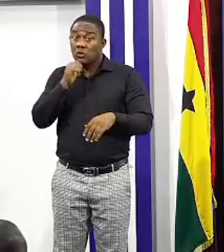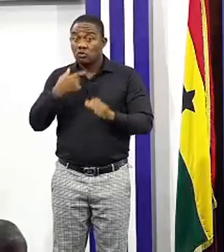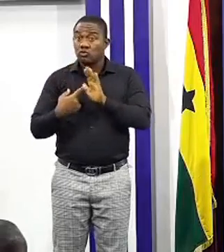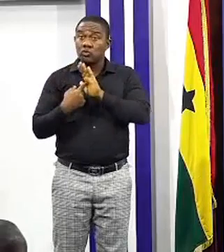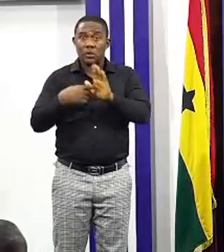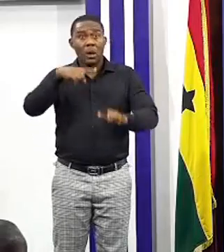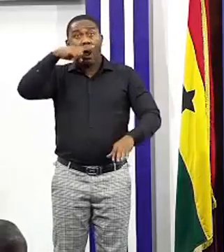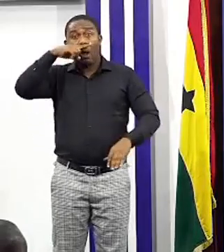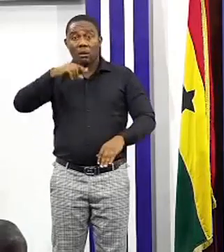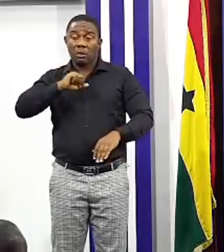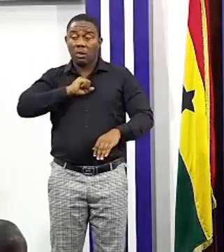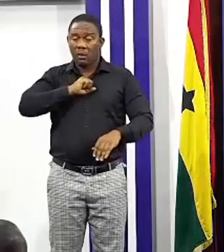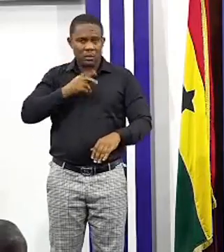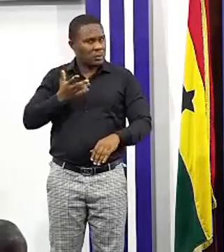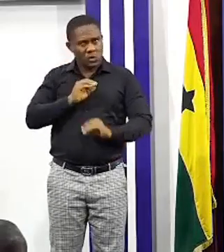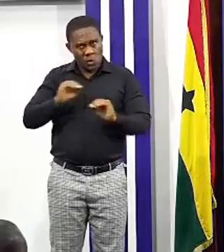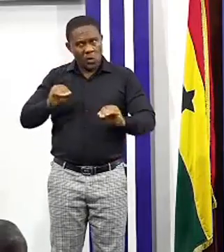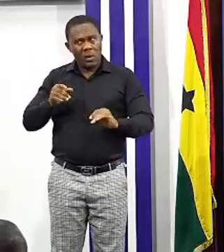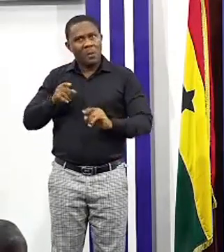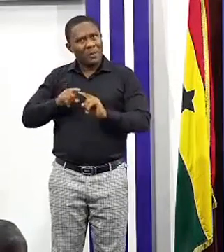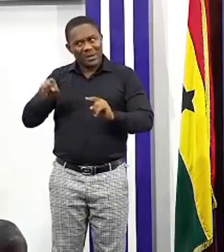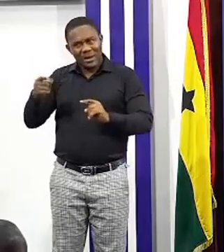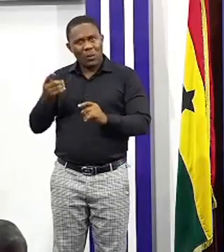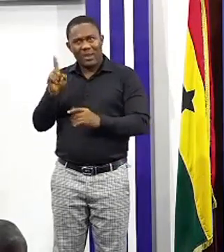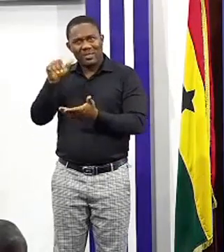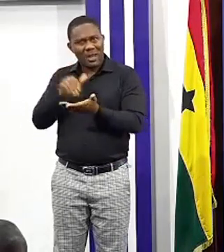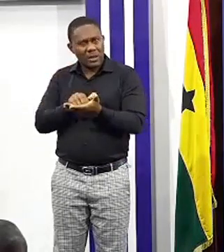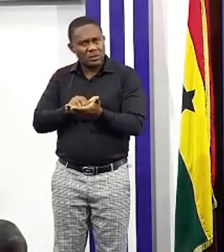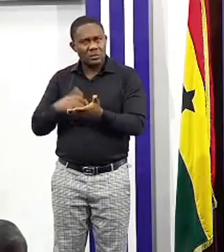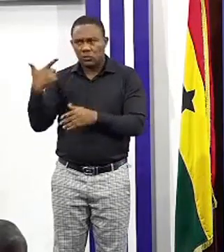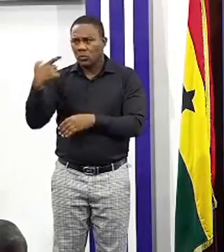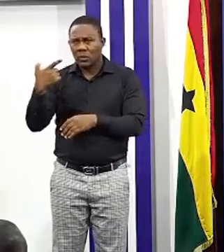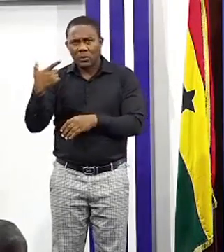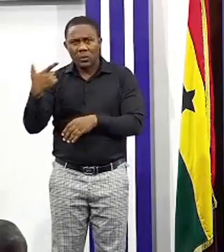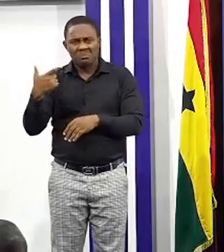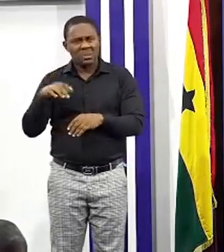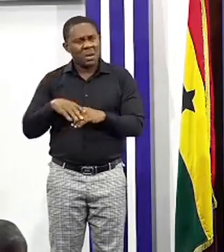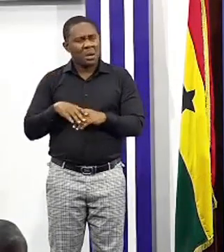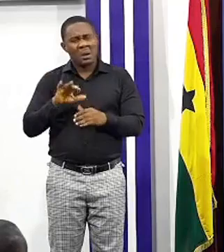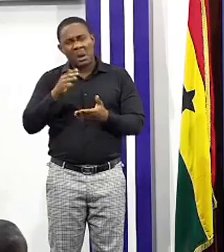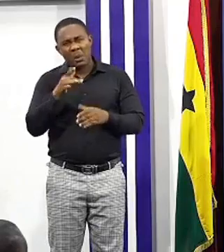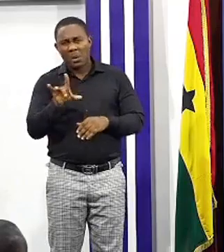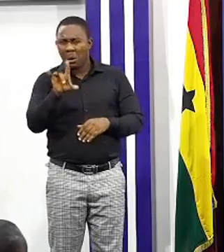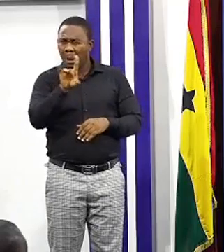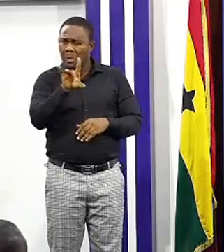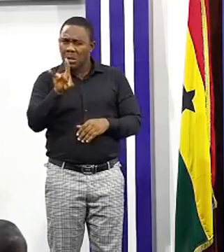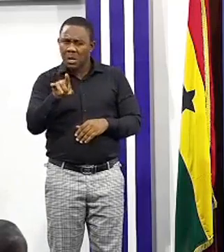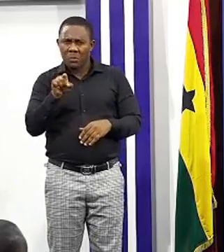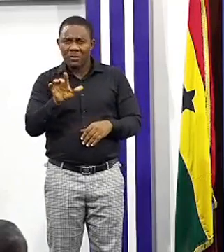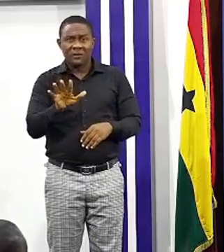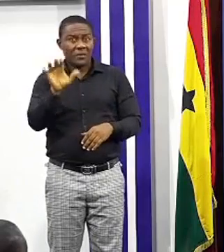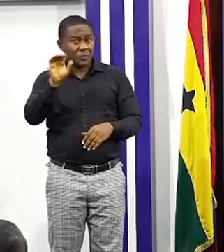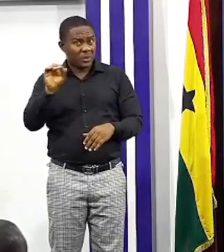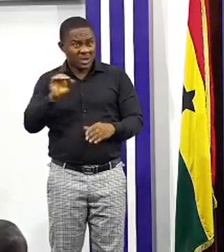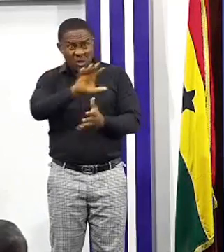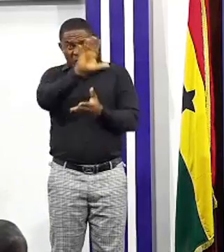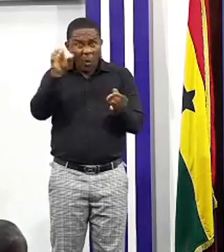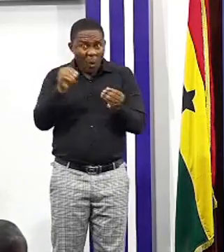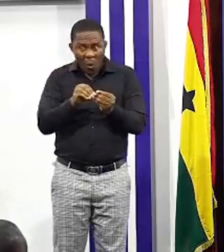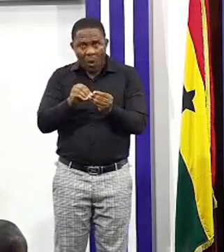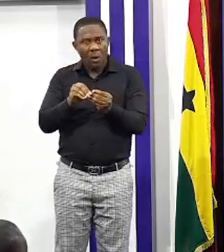about 1,021, accounting for about 88.5% of our cases are